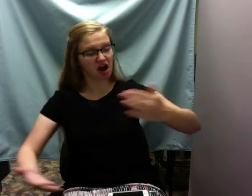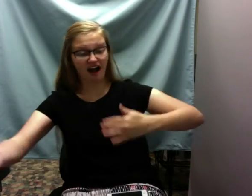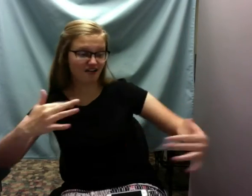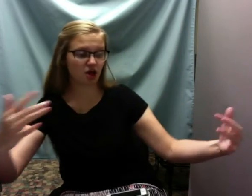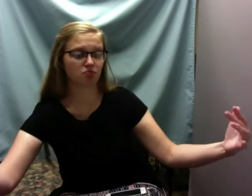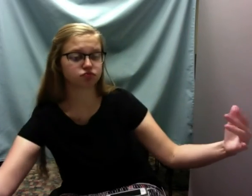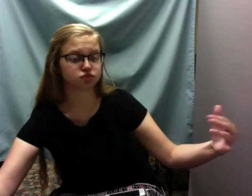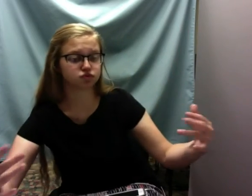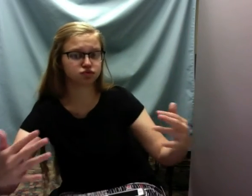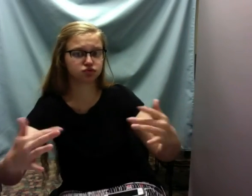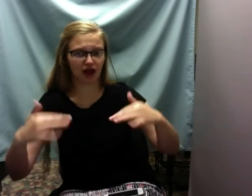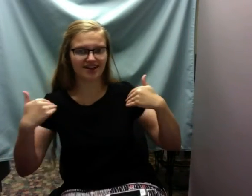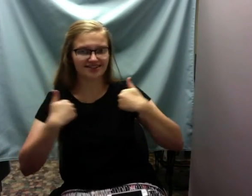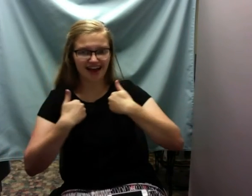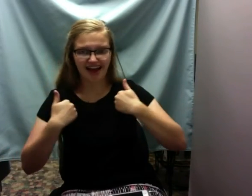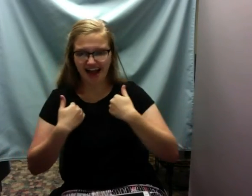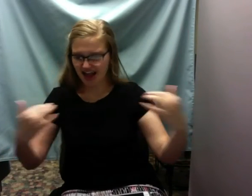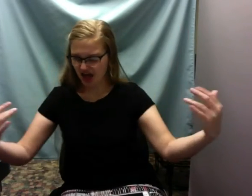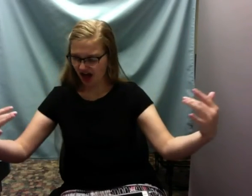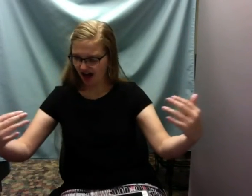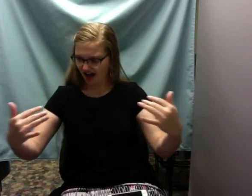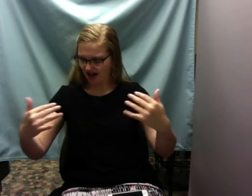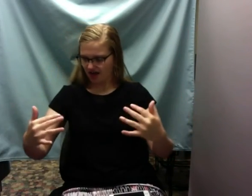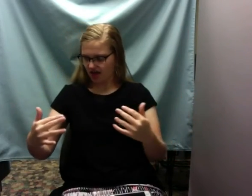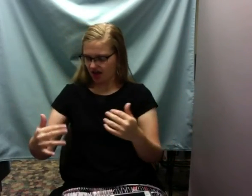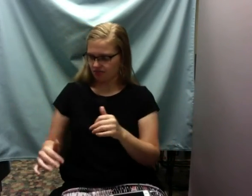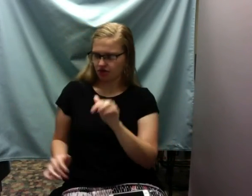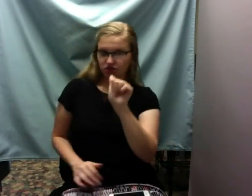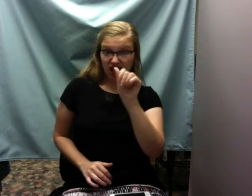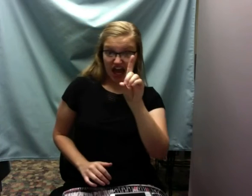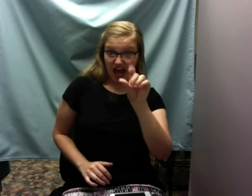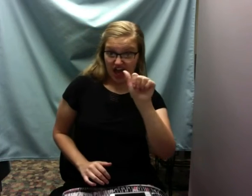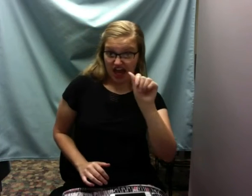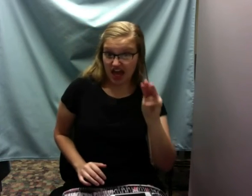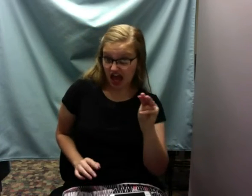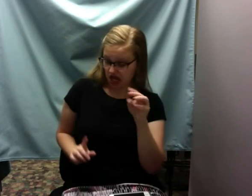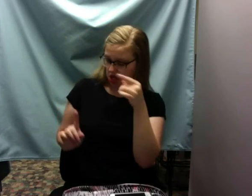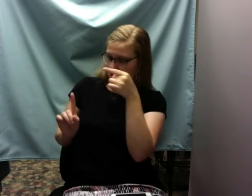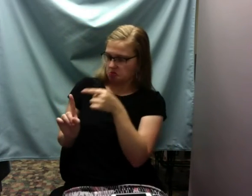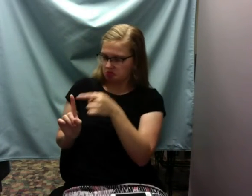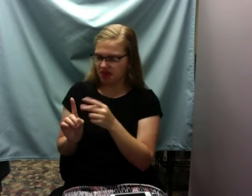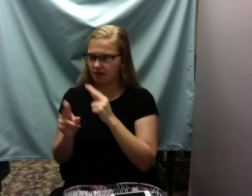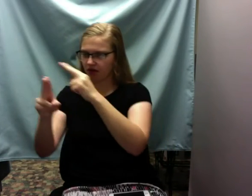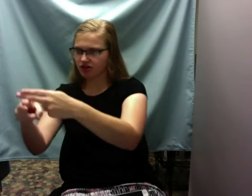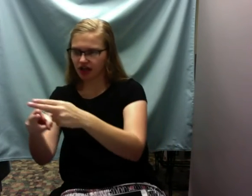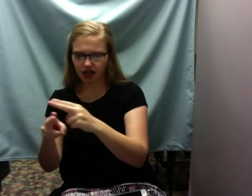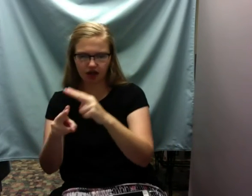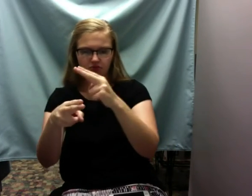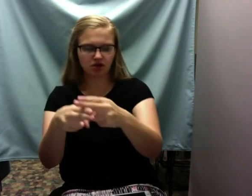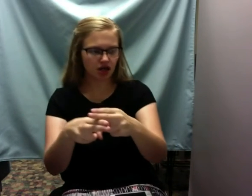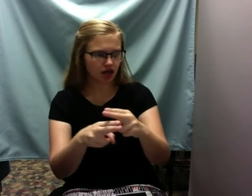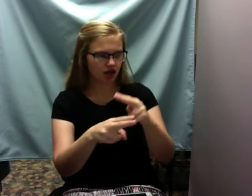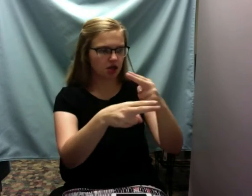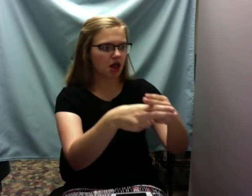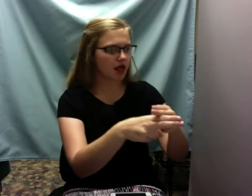would call them. And whatsoever Adam called every living creature, that was the name thereof. And Adam gave names to all